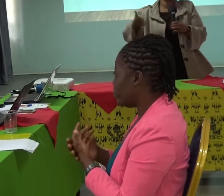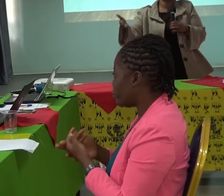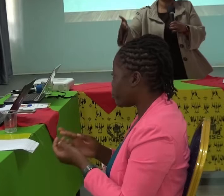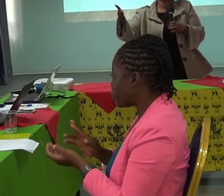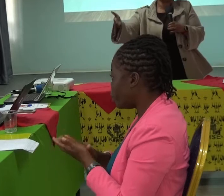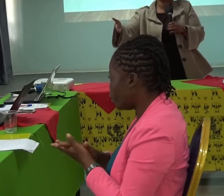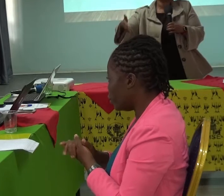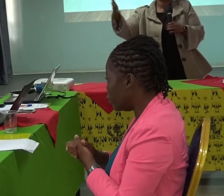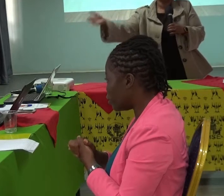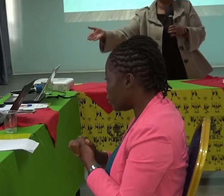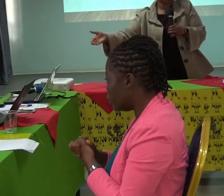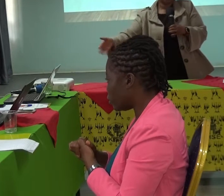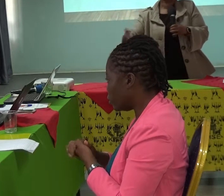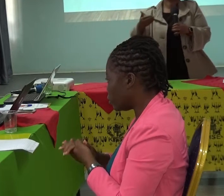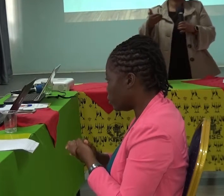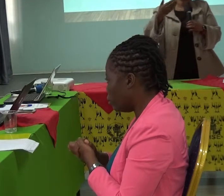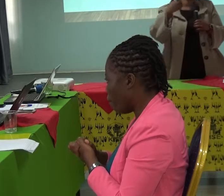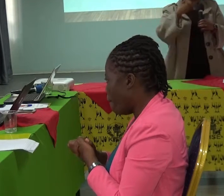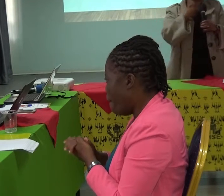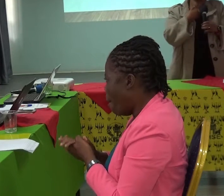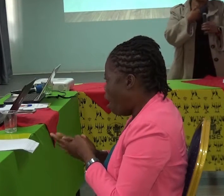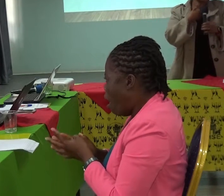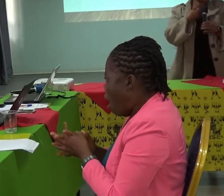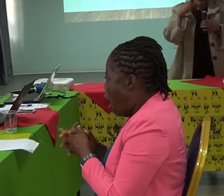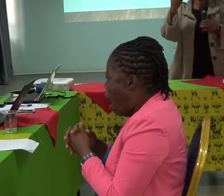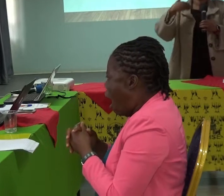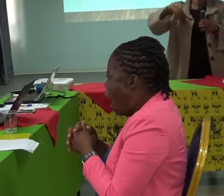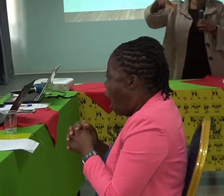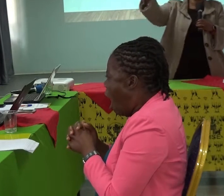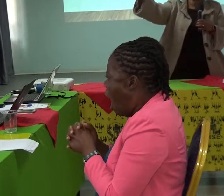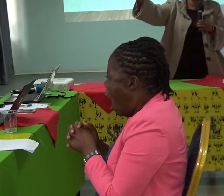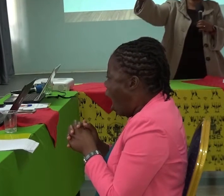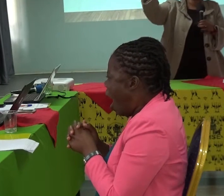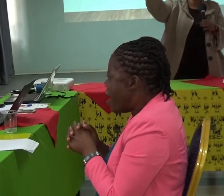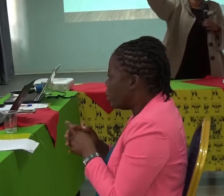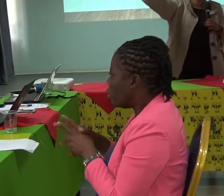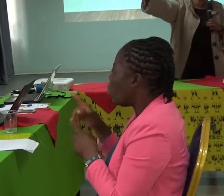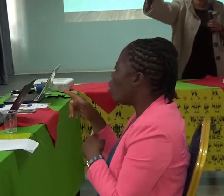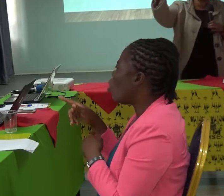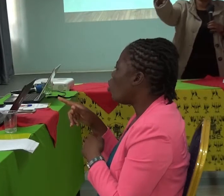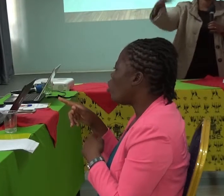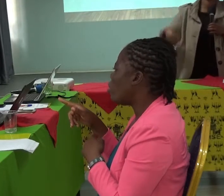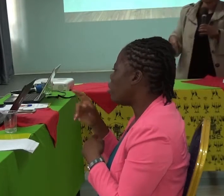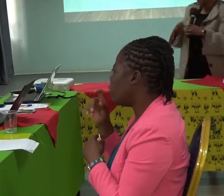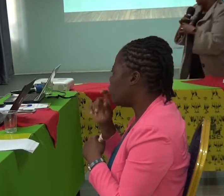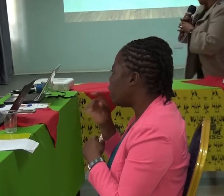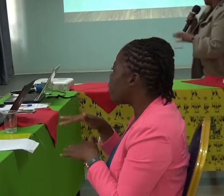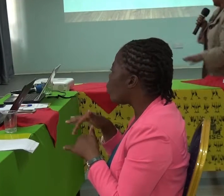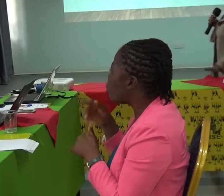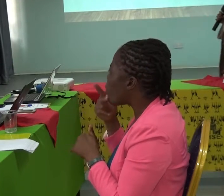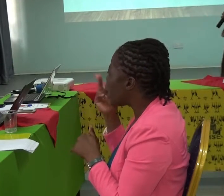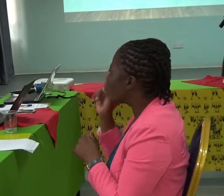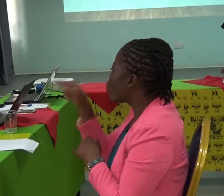transiting from this level to the next level. And it will be very easy for the rest of us to even prepare the rest of the world where they will be received in the next secondary